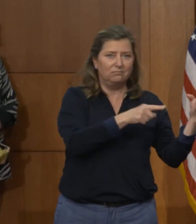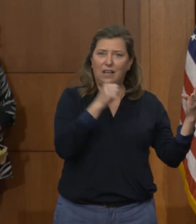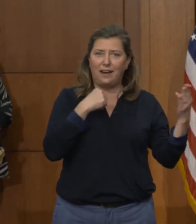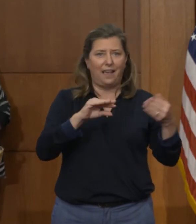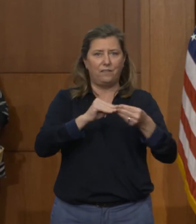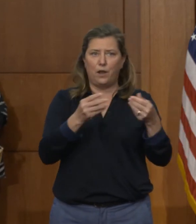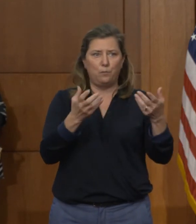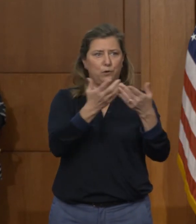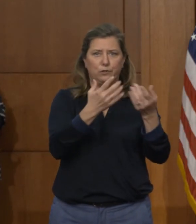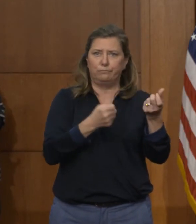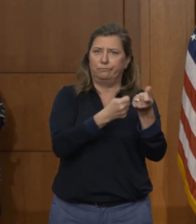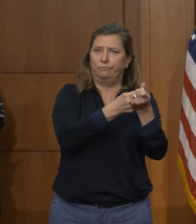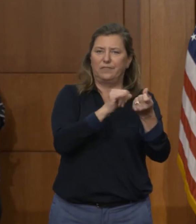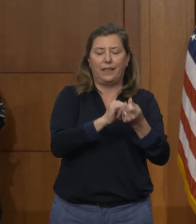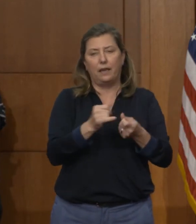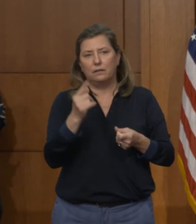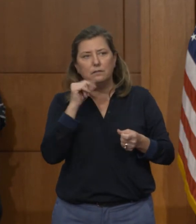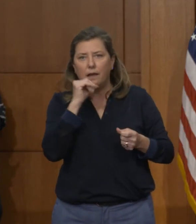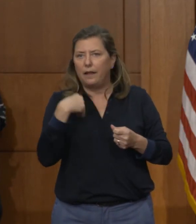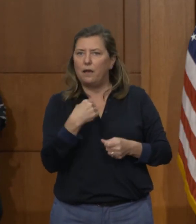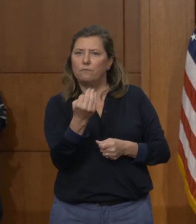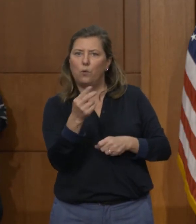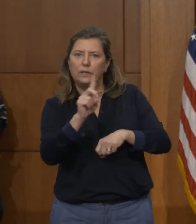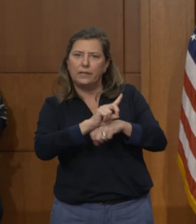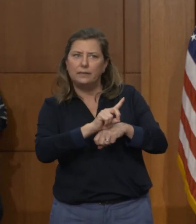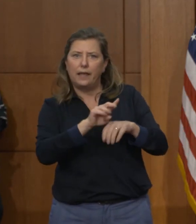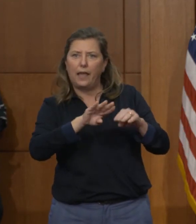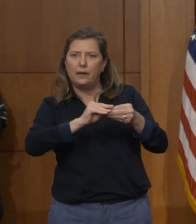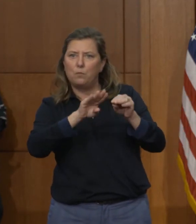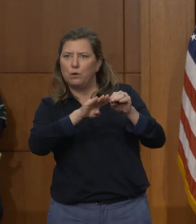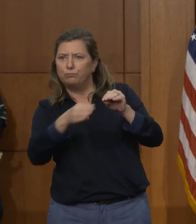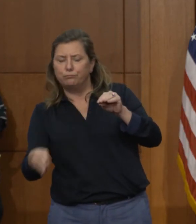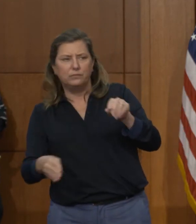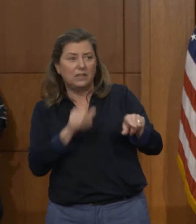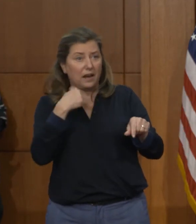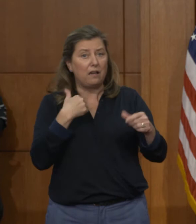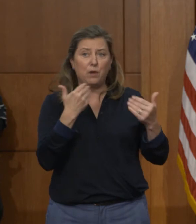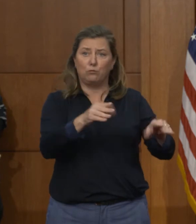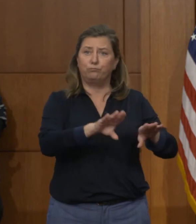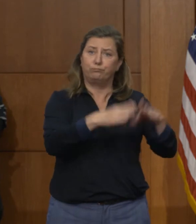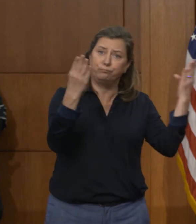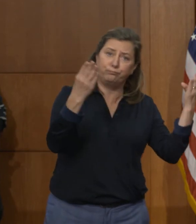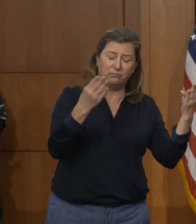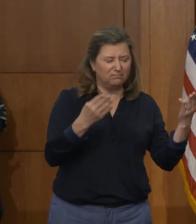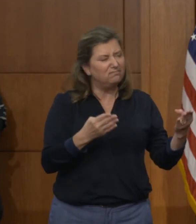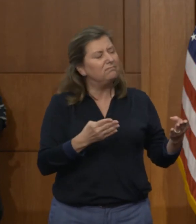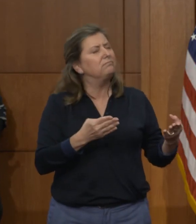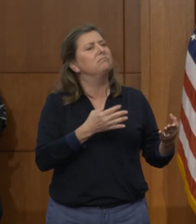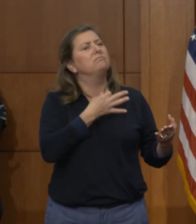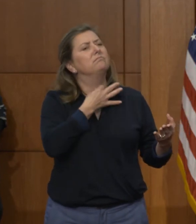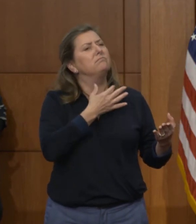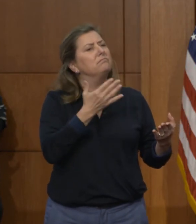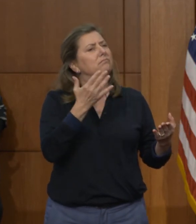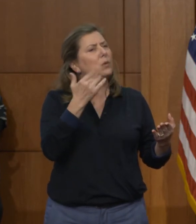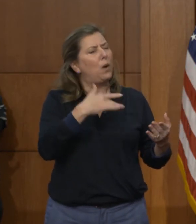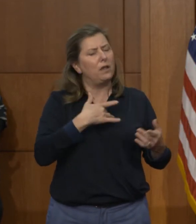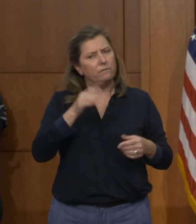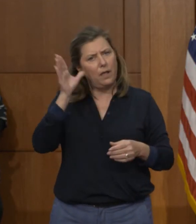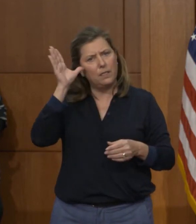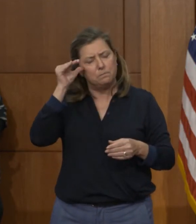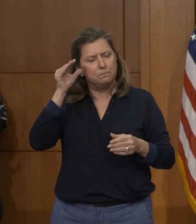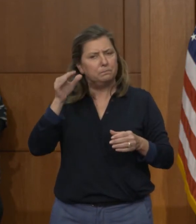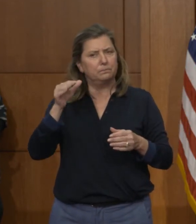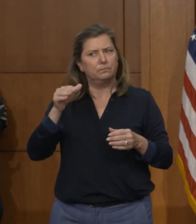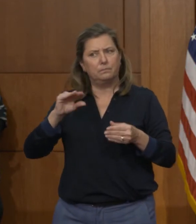matching as far as this 14-day decline. So can you speak a little bit more to that decision and why you're so adamant about